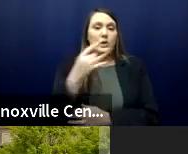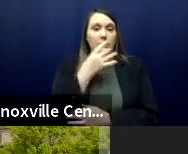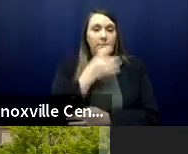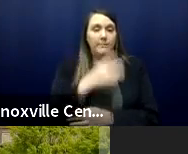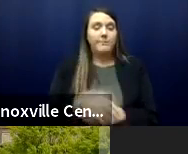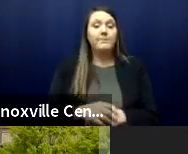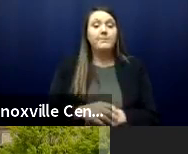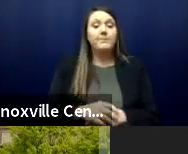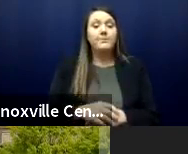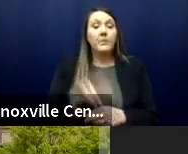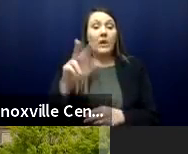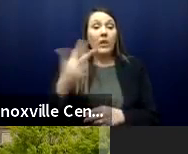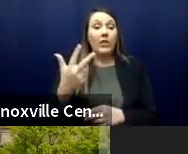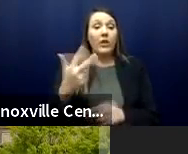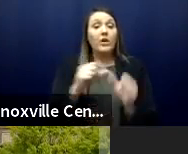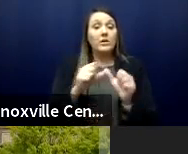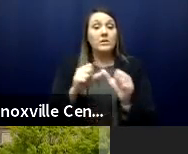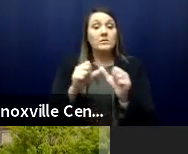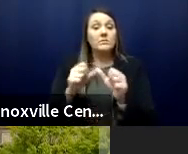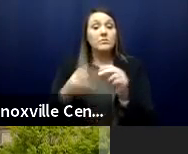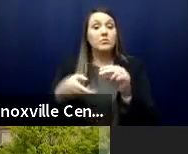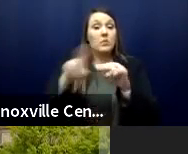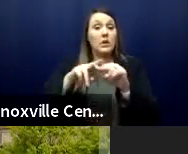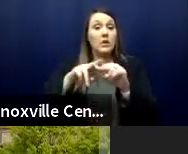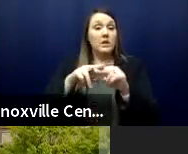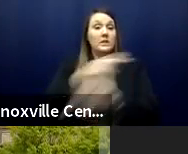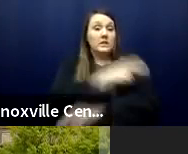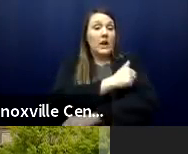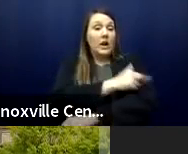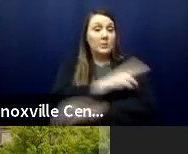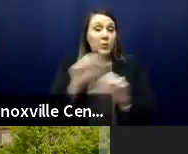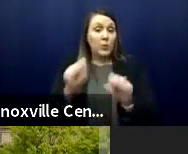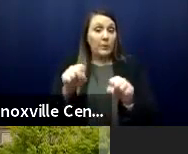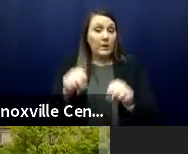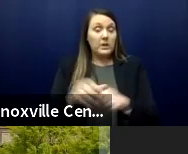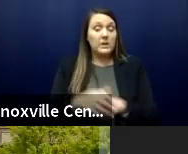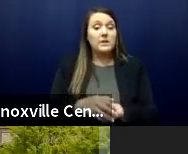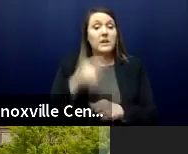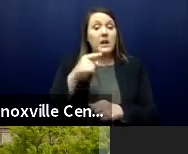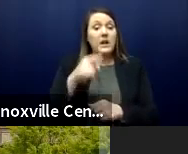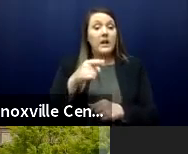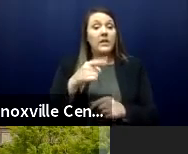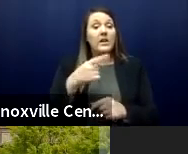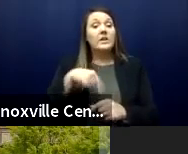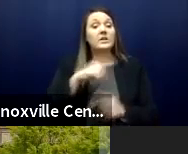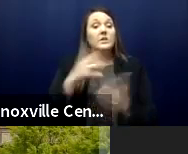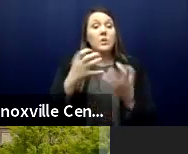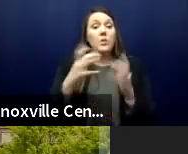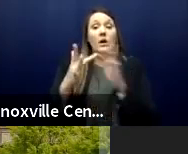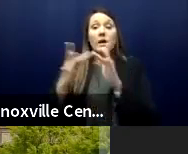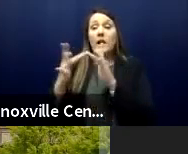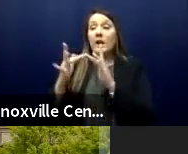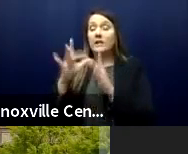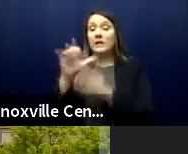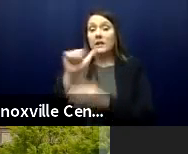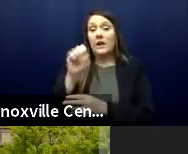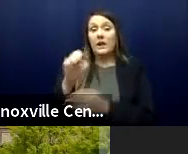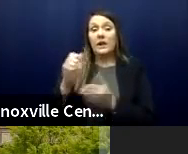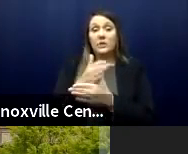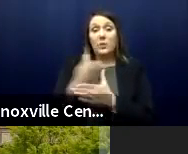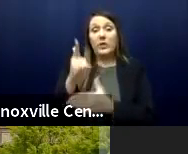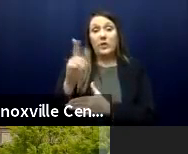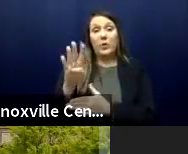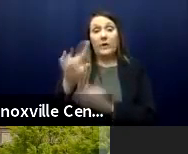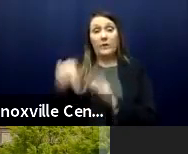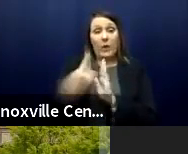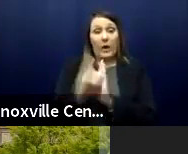benchmark, sustained or increased public health capability. For this benchmark, we aim to reach out to cases within 24 hours and close